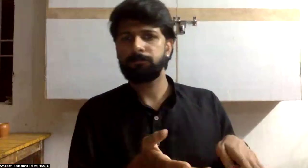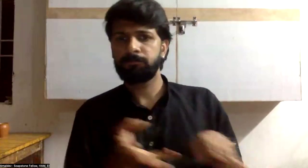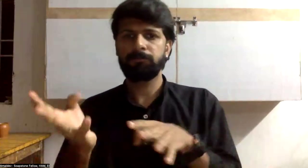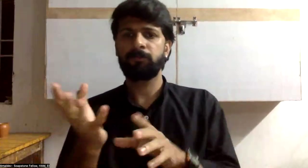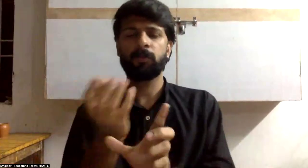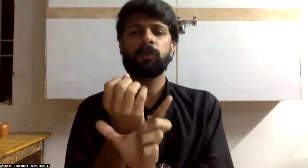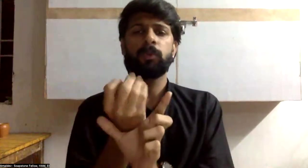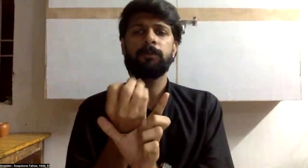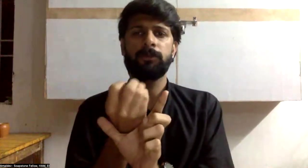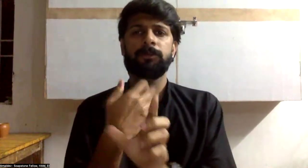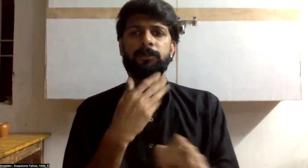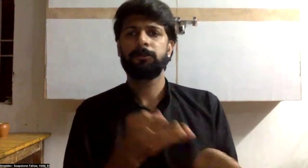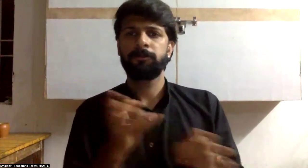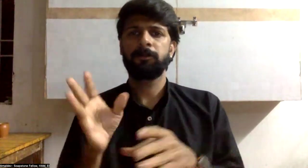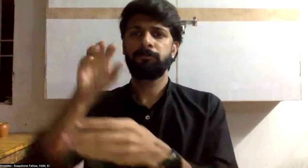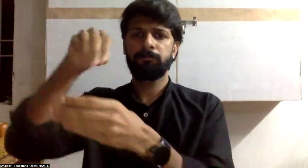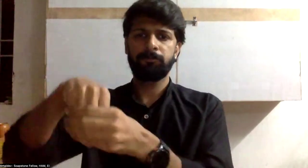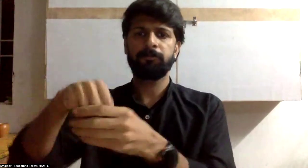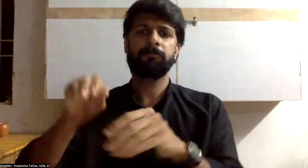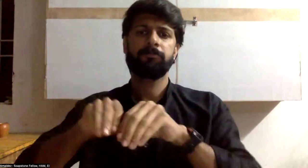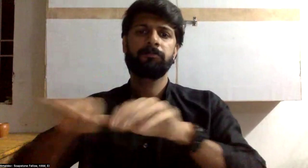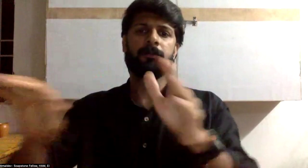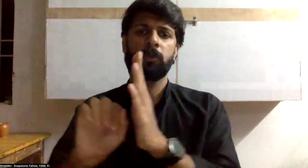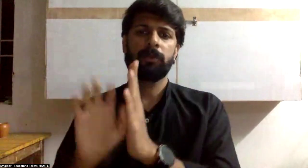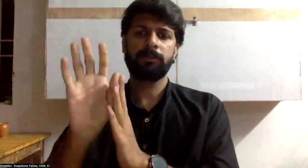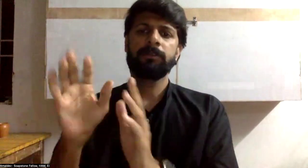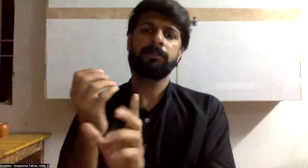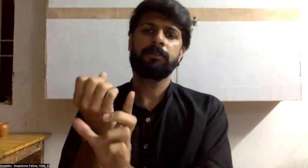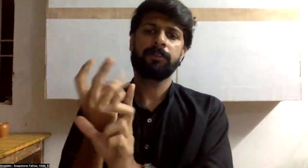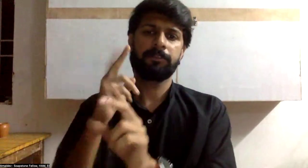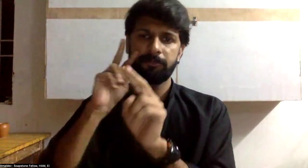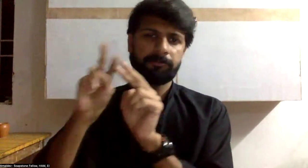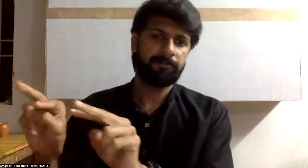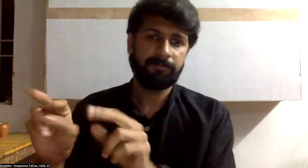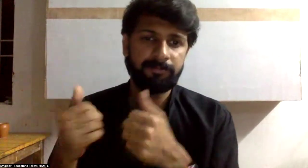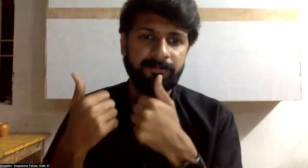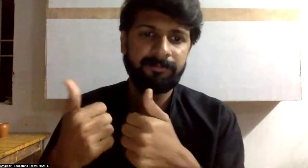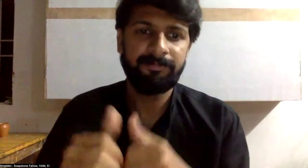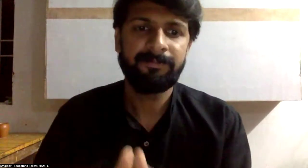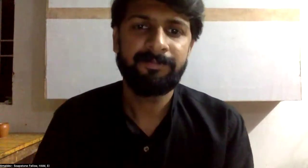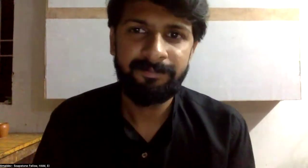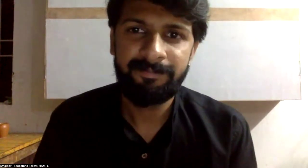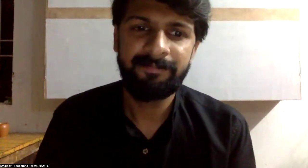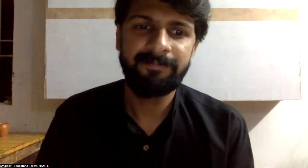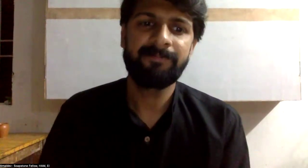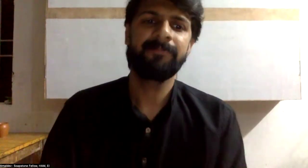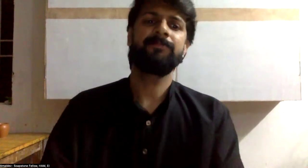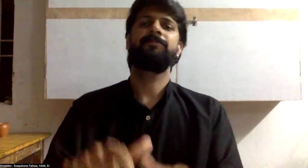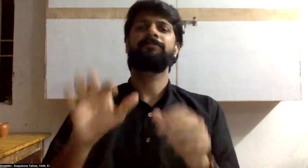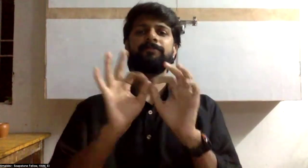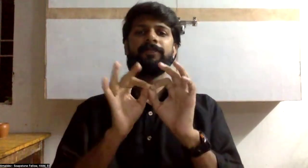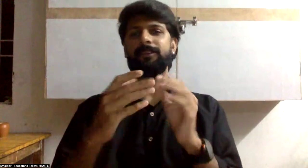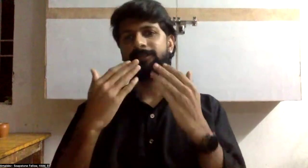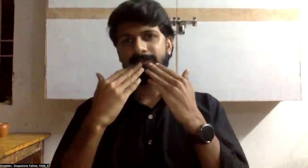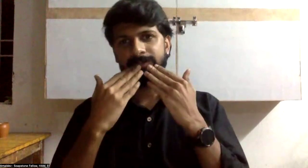the recorded version. We'll be uploading it on YouTube shortly on Hear a Million channel.